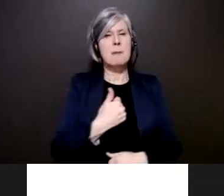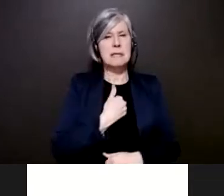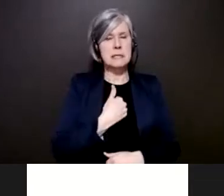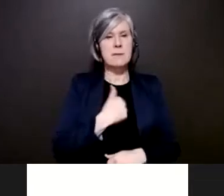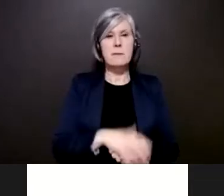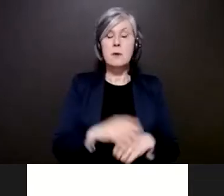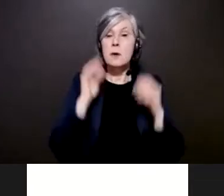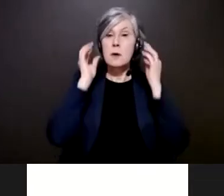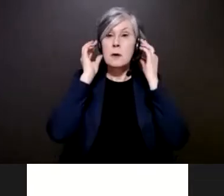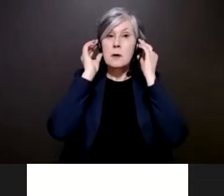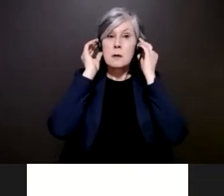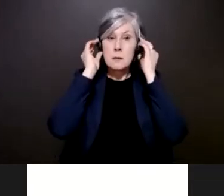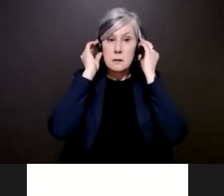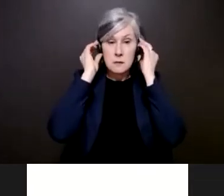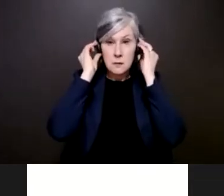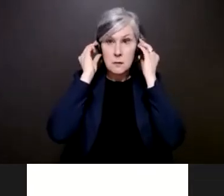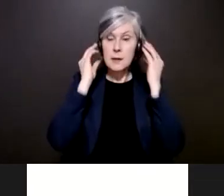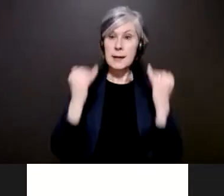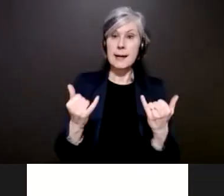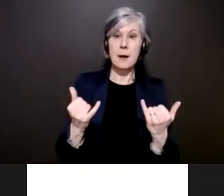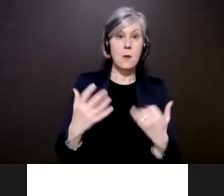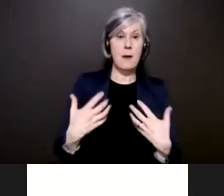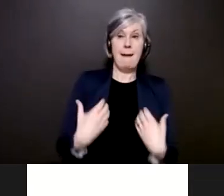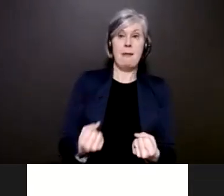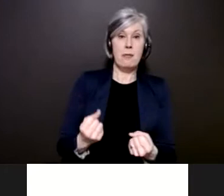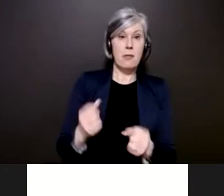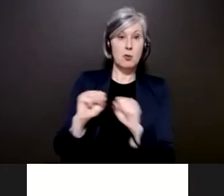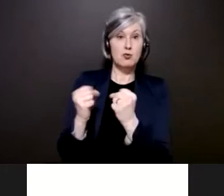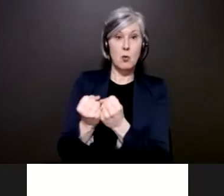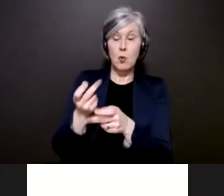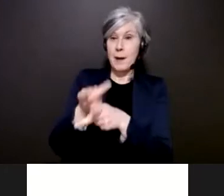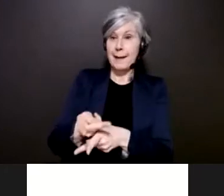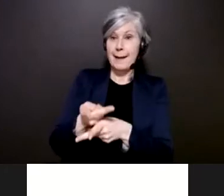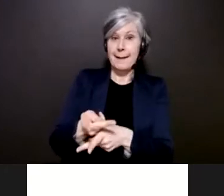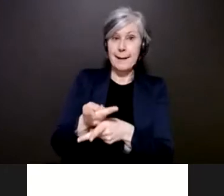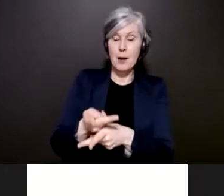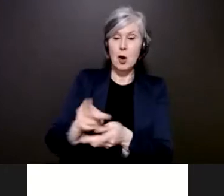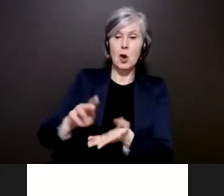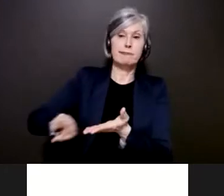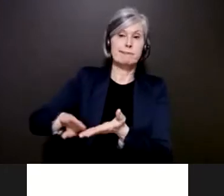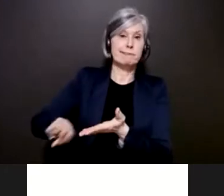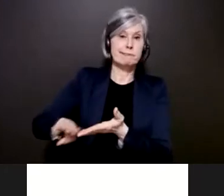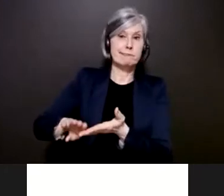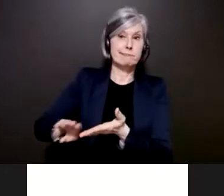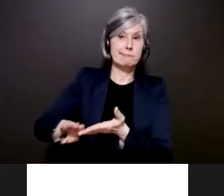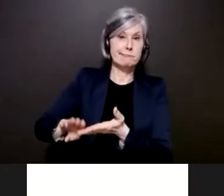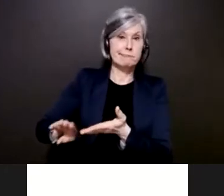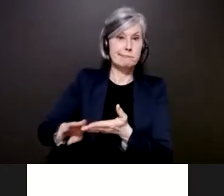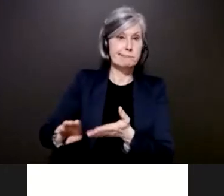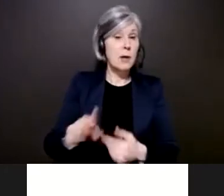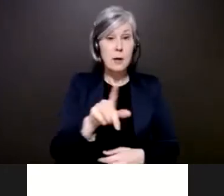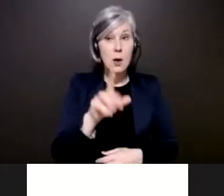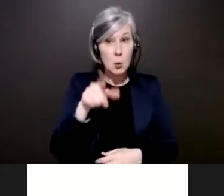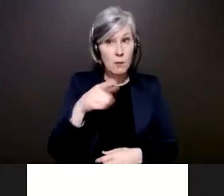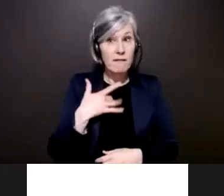where age-based rationing is widespread. No one gets up in the morning to say, I'm going to go and kill 20 older